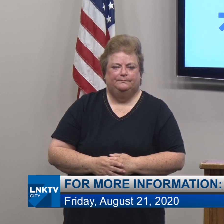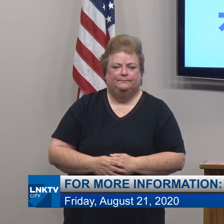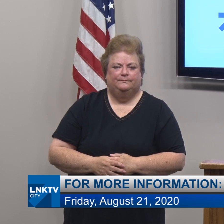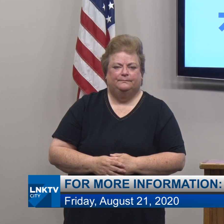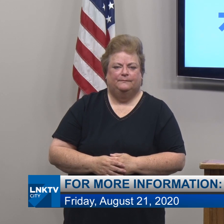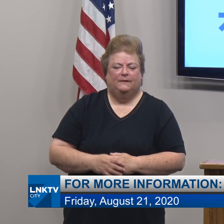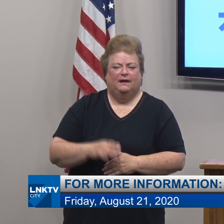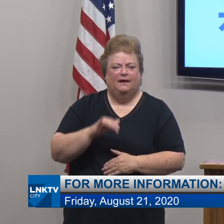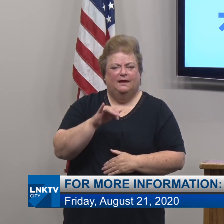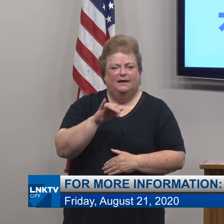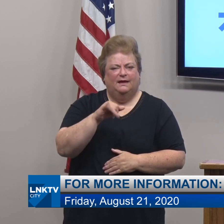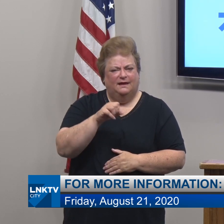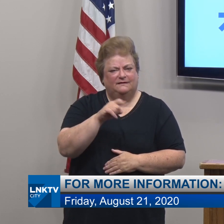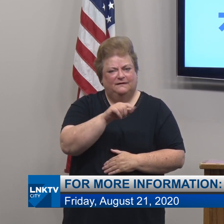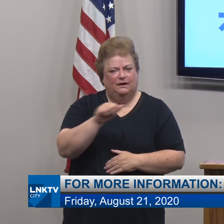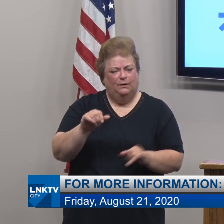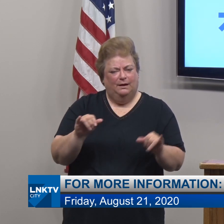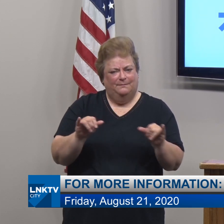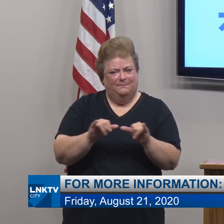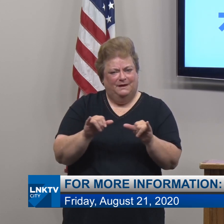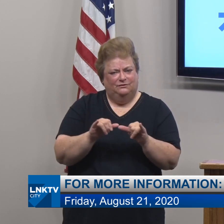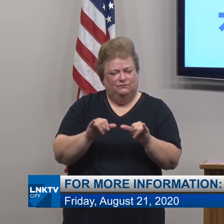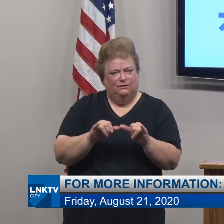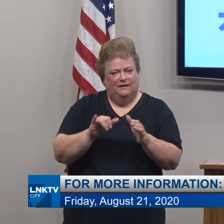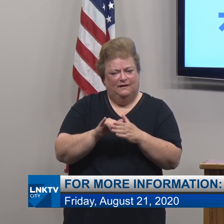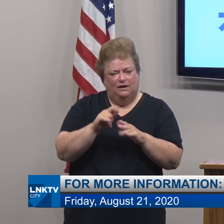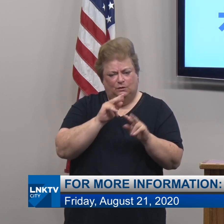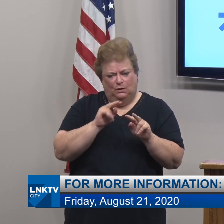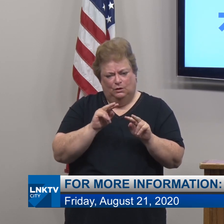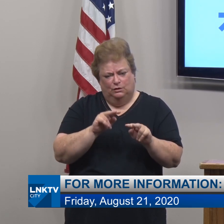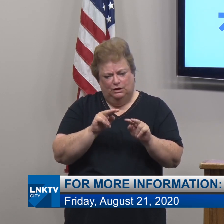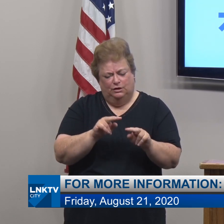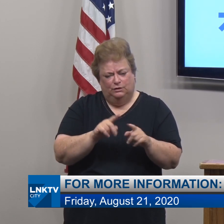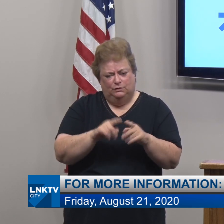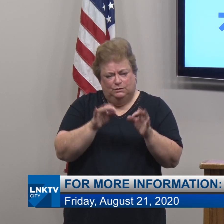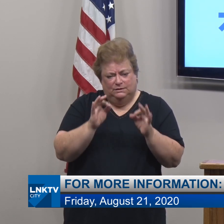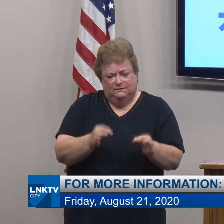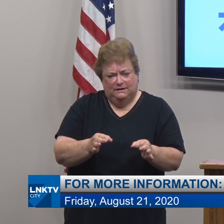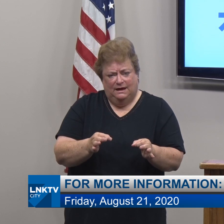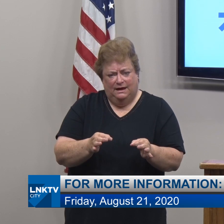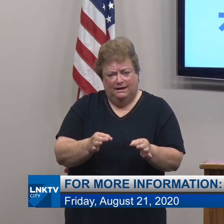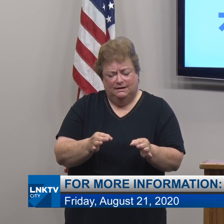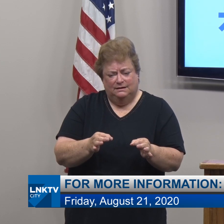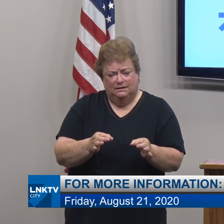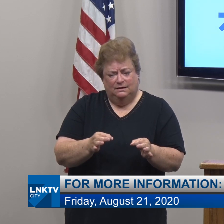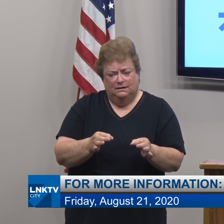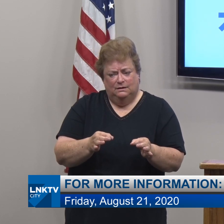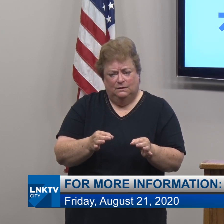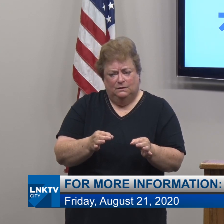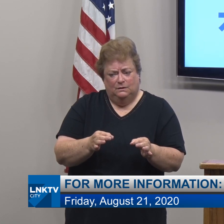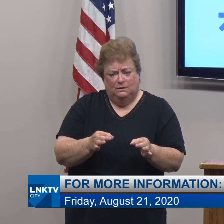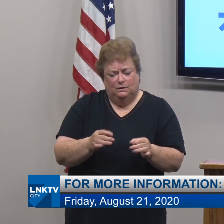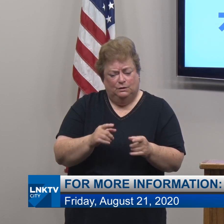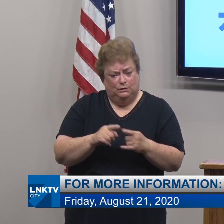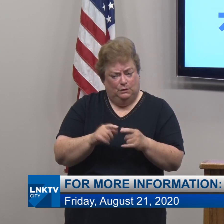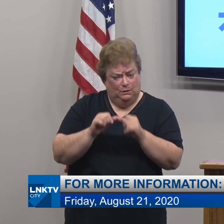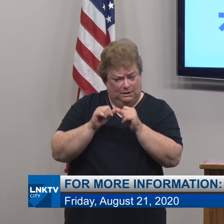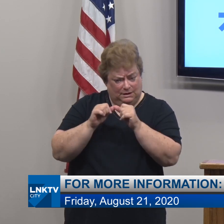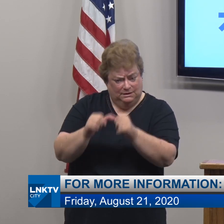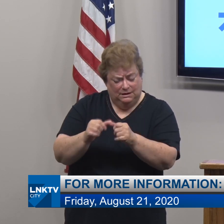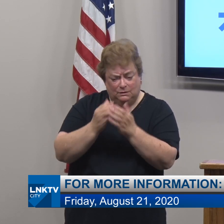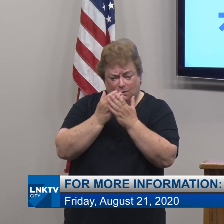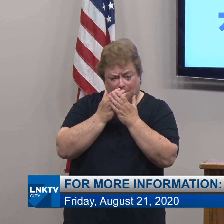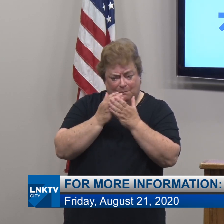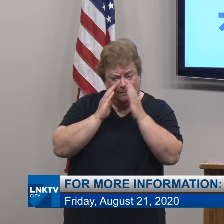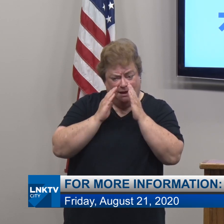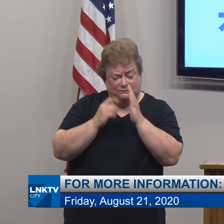a metric that you'll be keying in on to determine whether or not the mask mandate should continue?